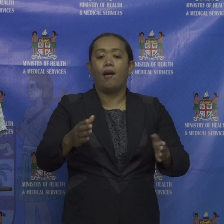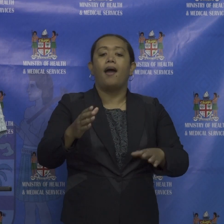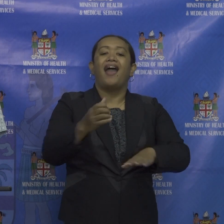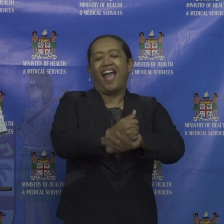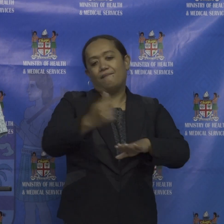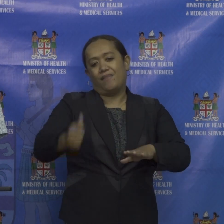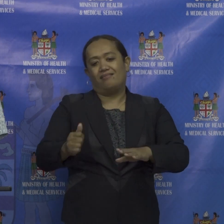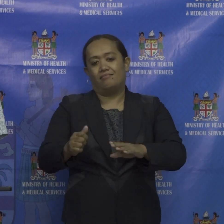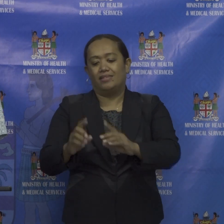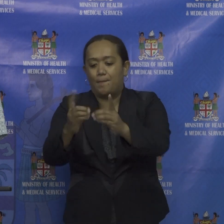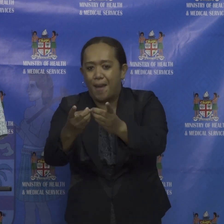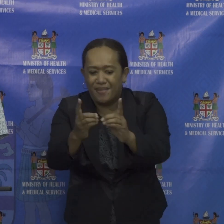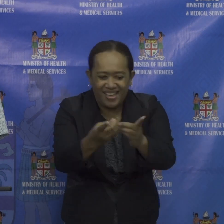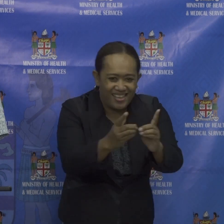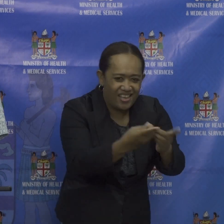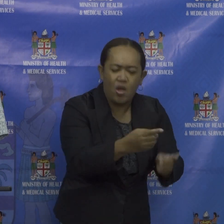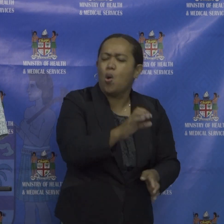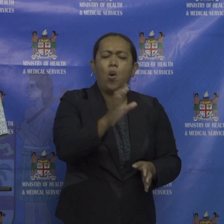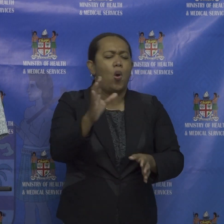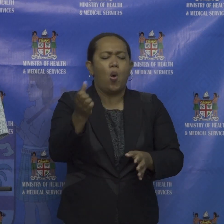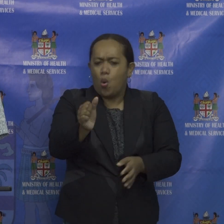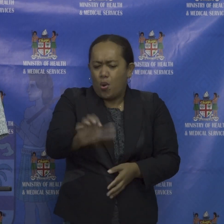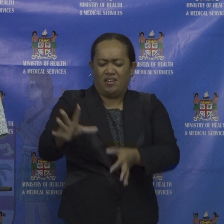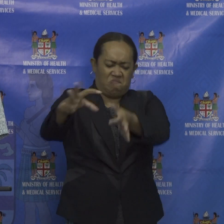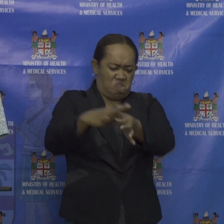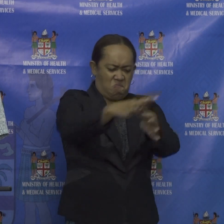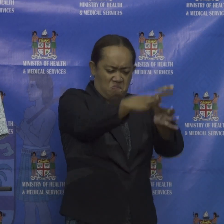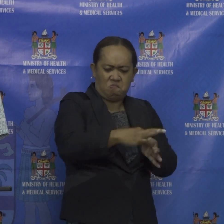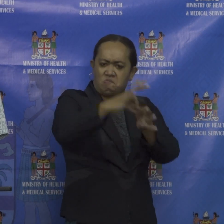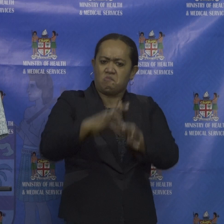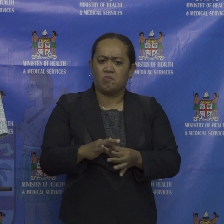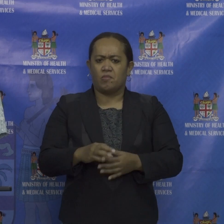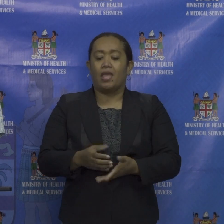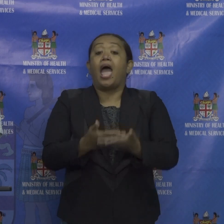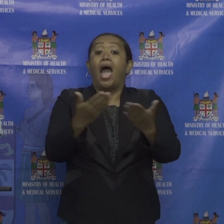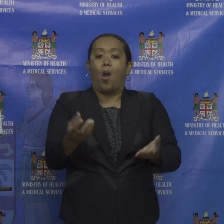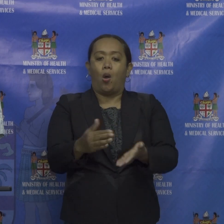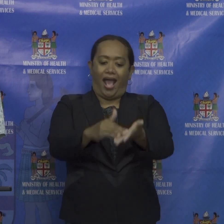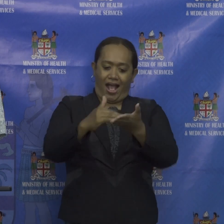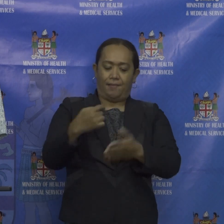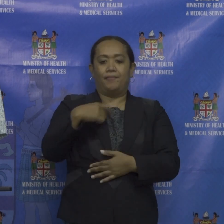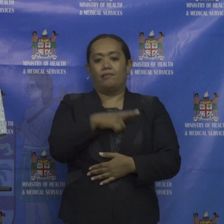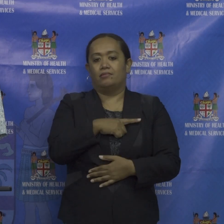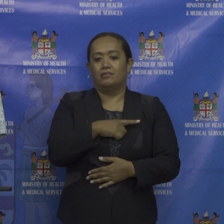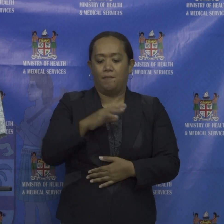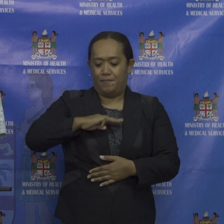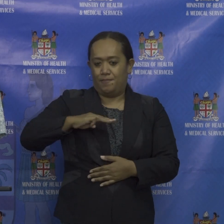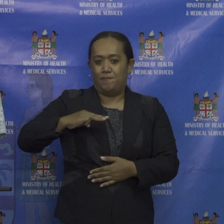and everyone working closely together with the Ministry of Health has been a very robust and appropriate response.